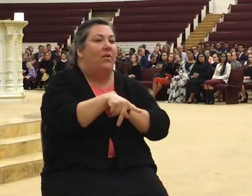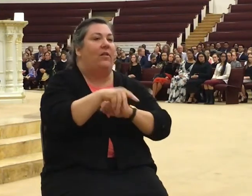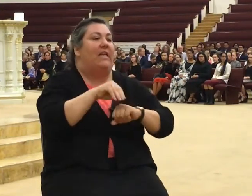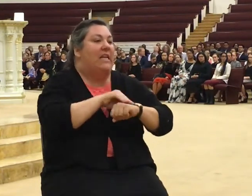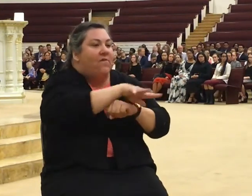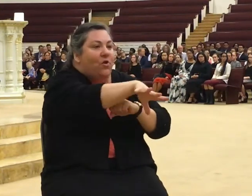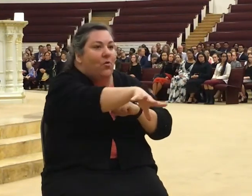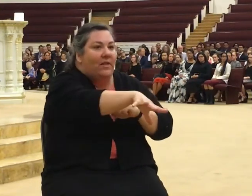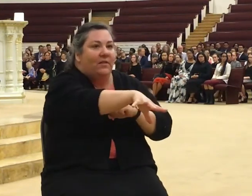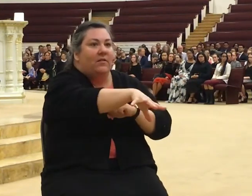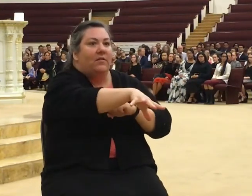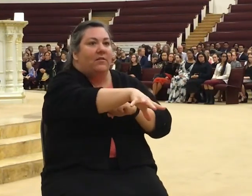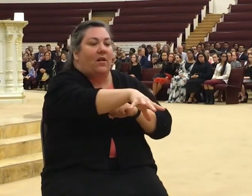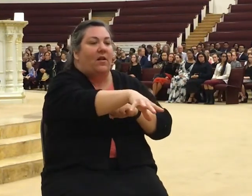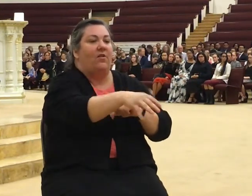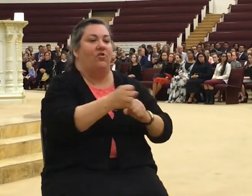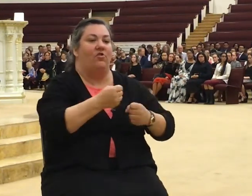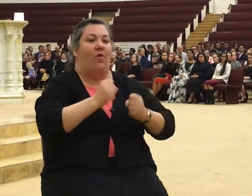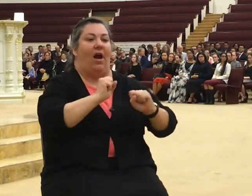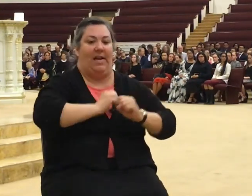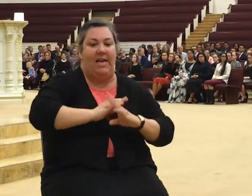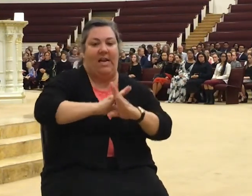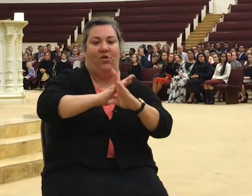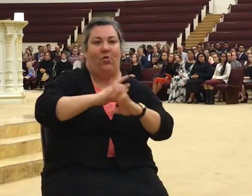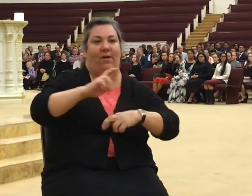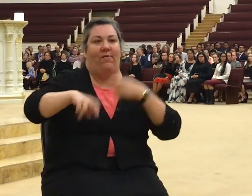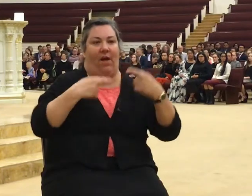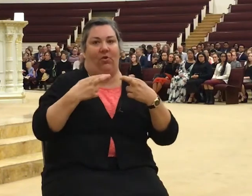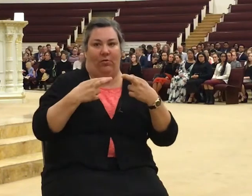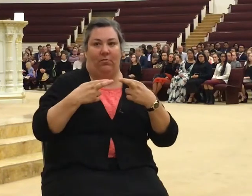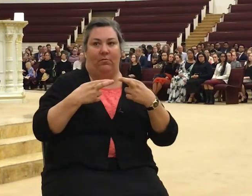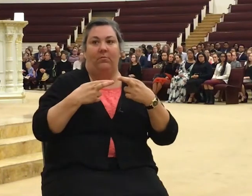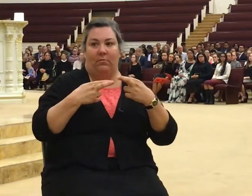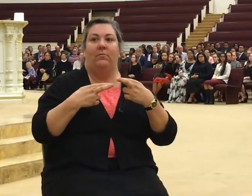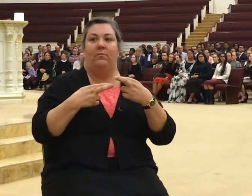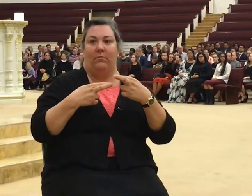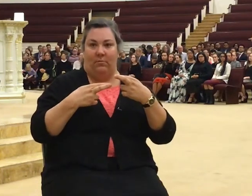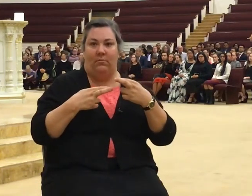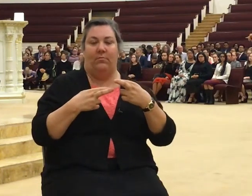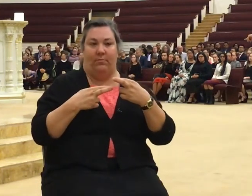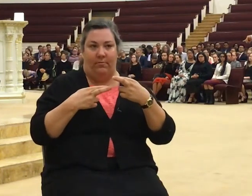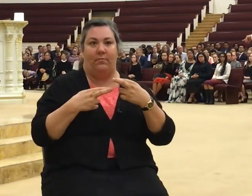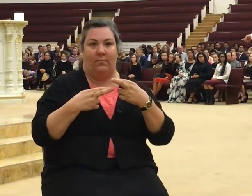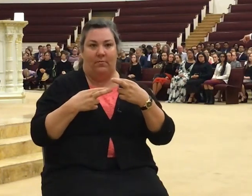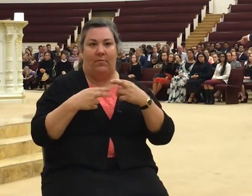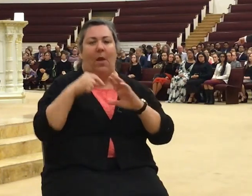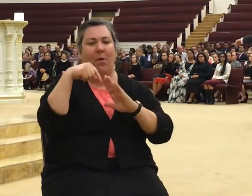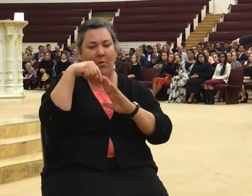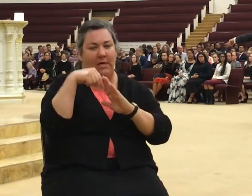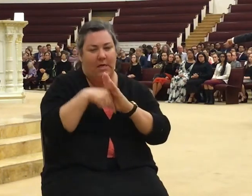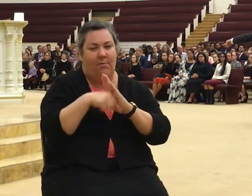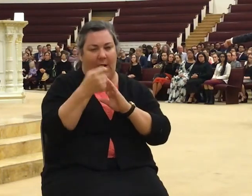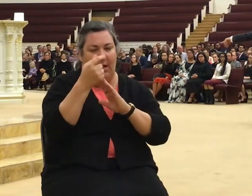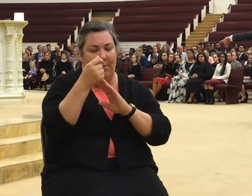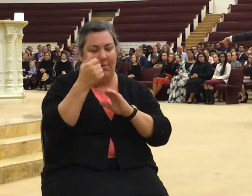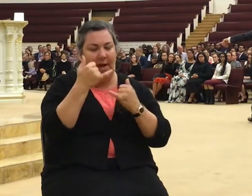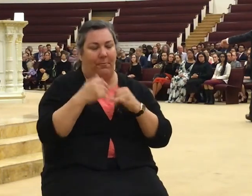things that can hinder revival. We go y'all, we got a little deeper right here.